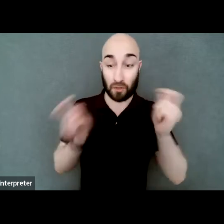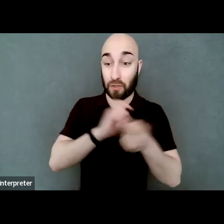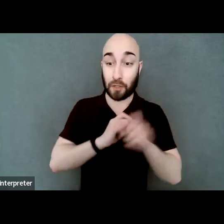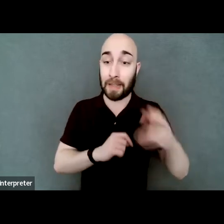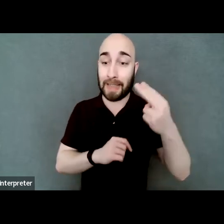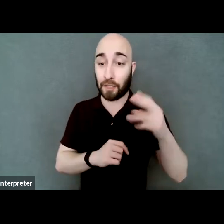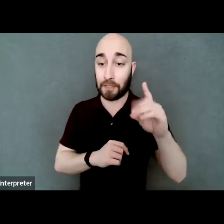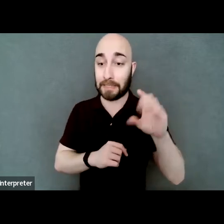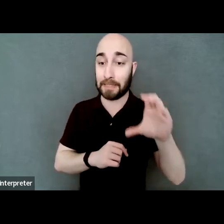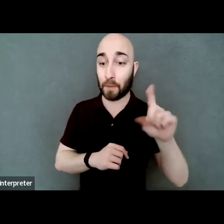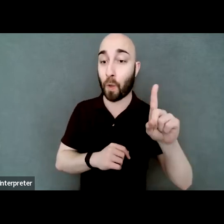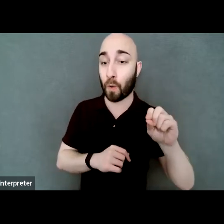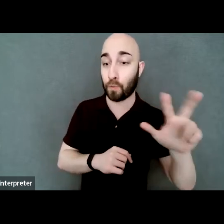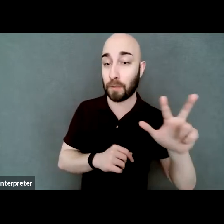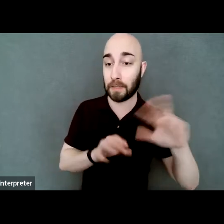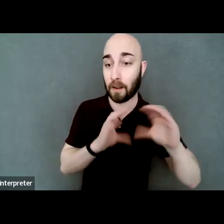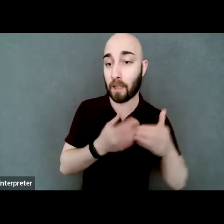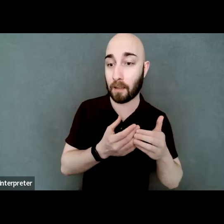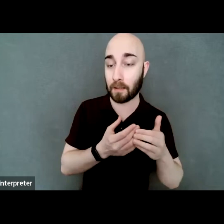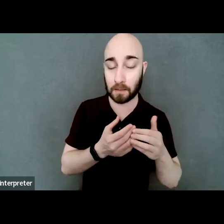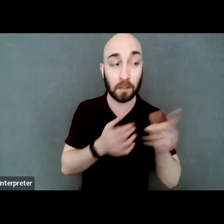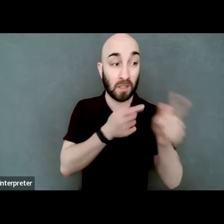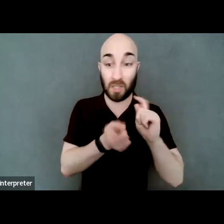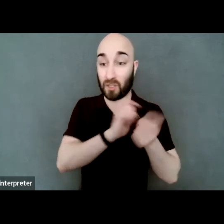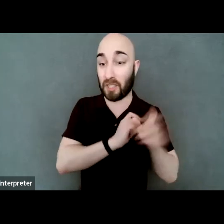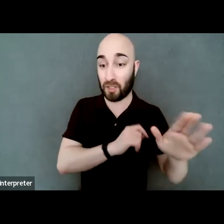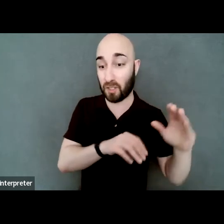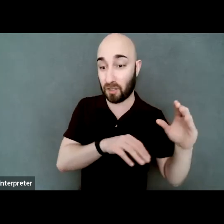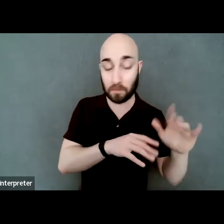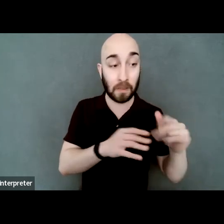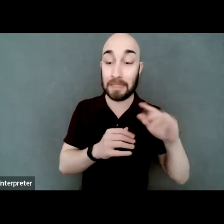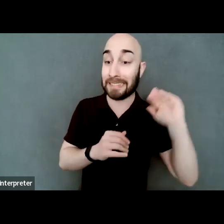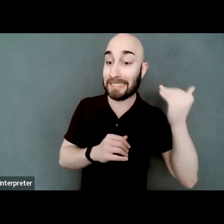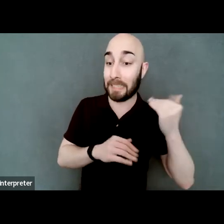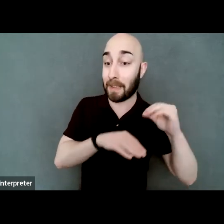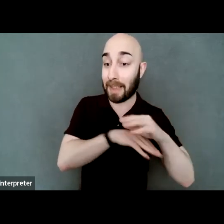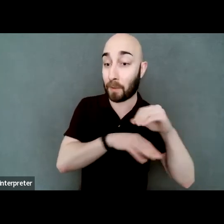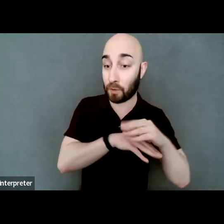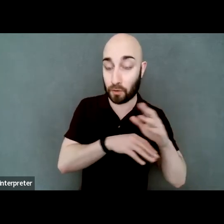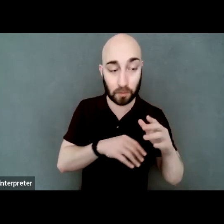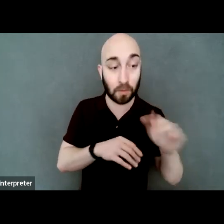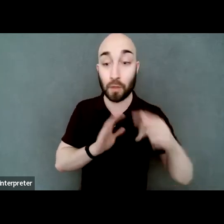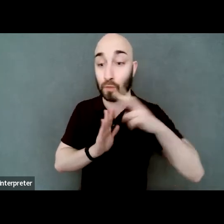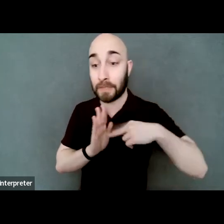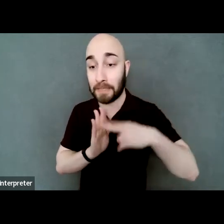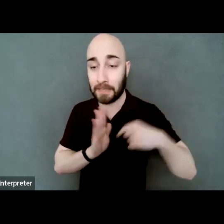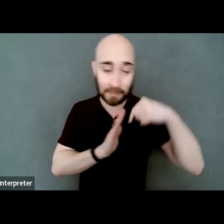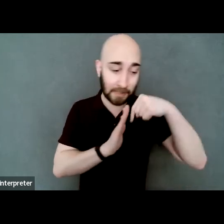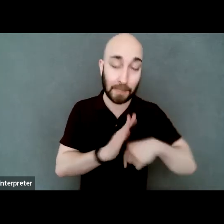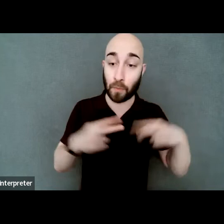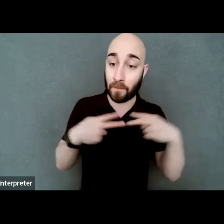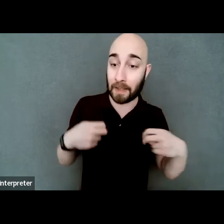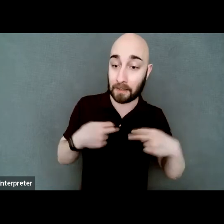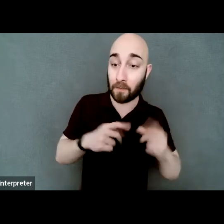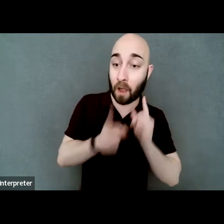HDC 103 class. And according to the counselor, after these readings and deep reflective conversations